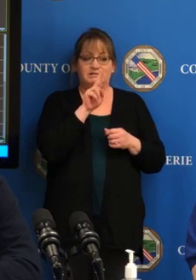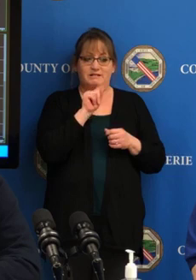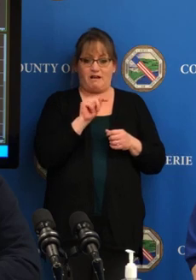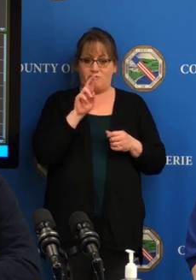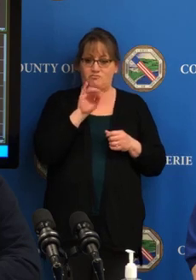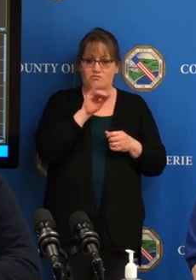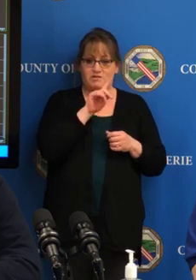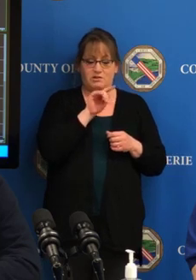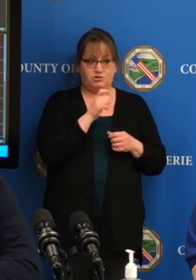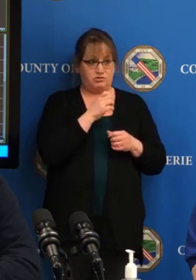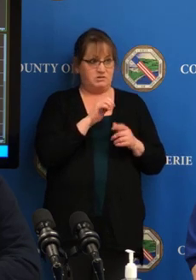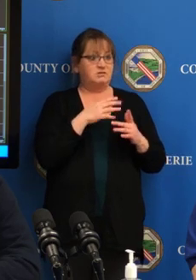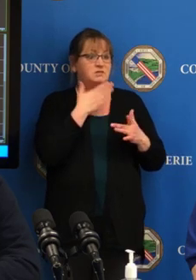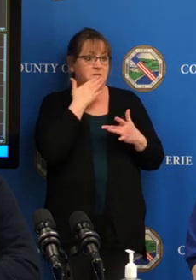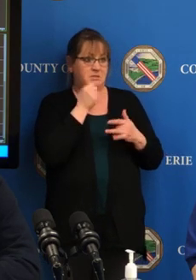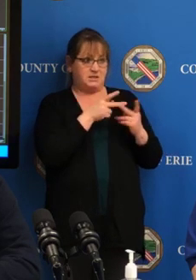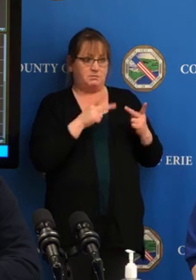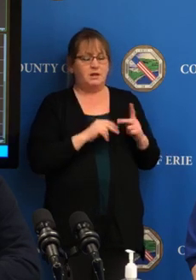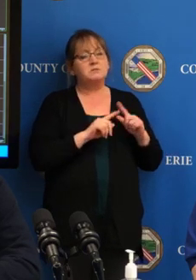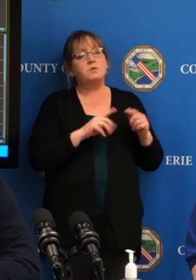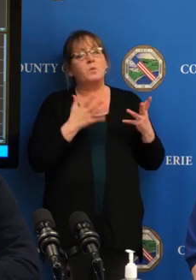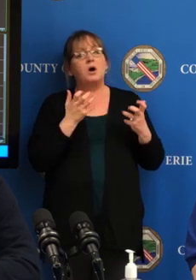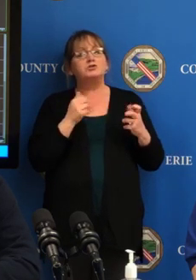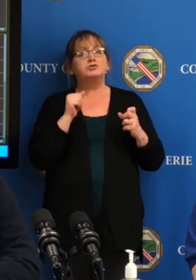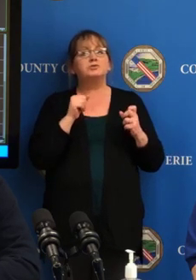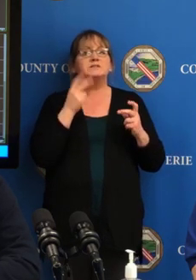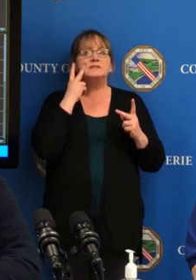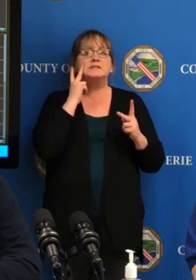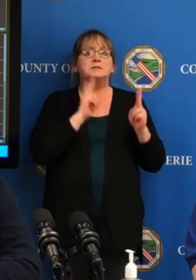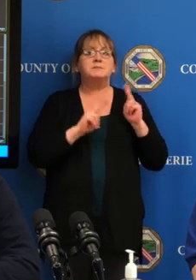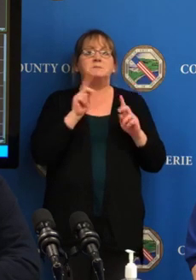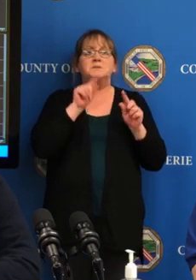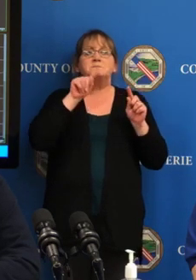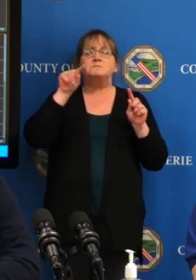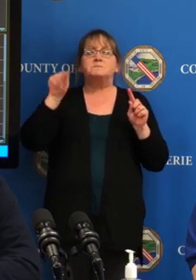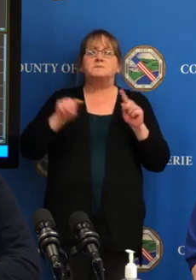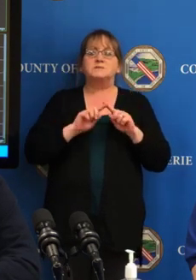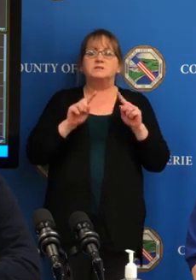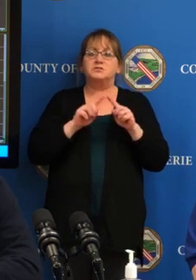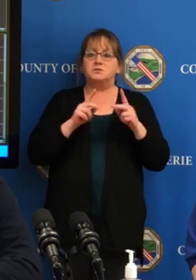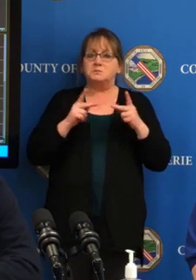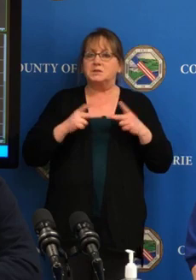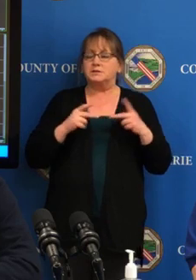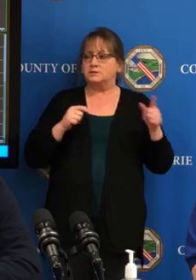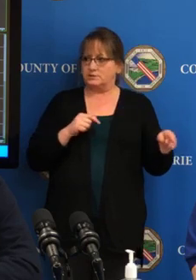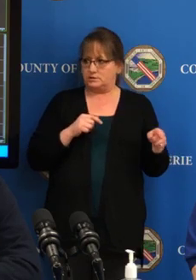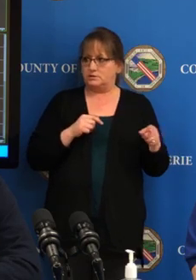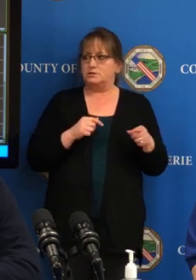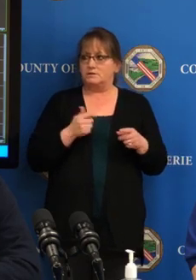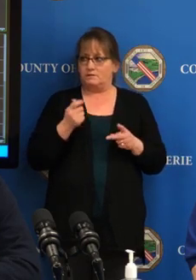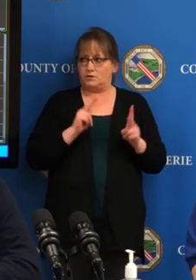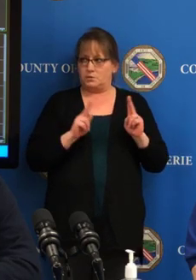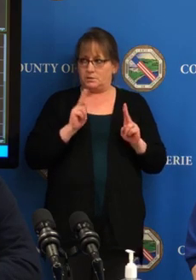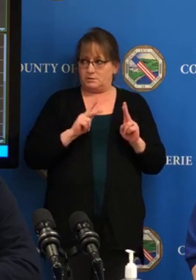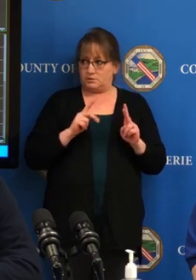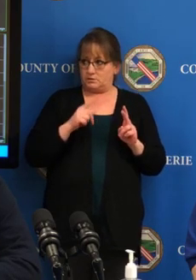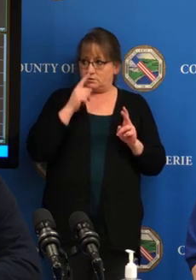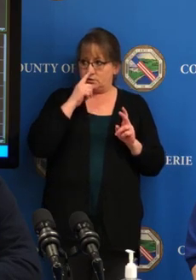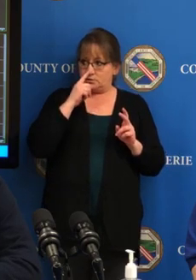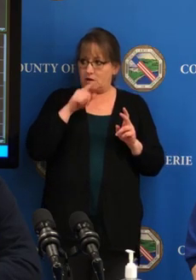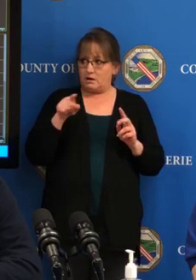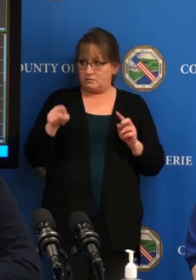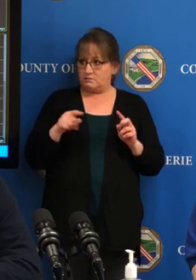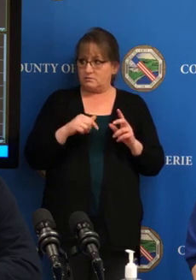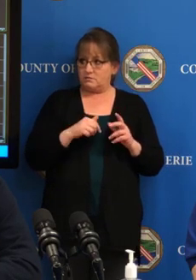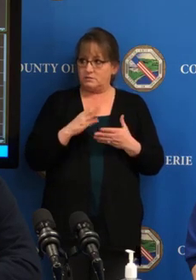people visiting other parks. A couple in their 60s that would like to go to a park besides Chestnut Ridge. Could Mark, you or Dave